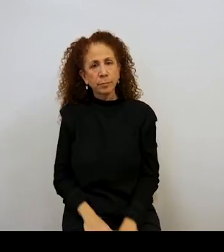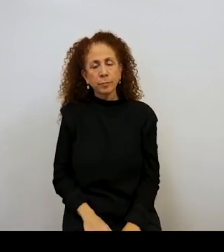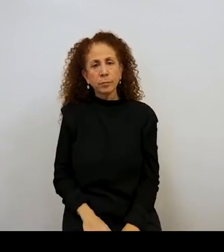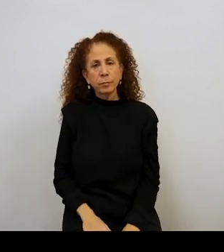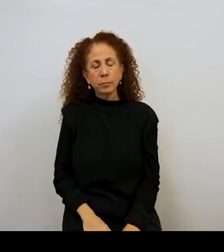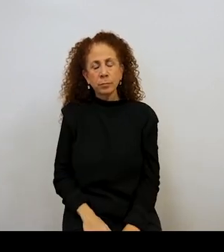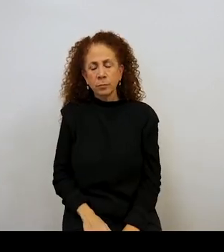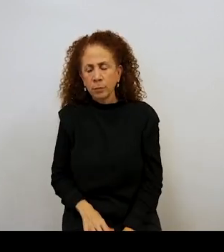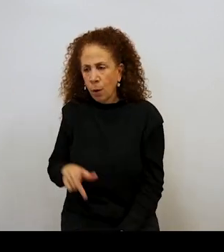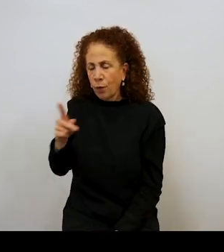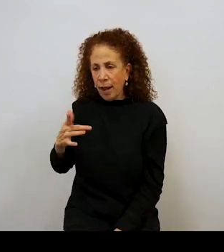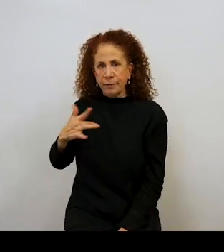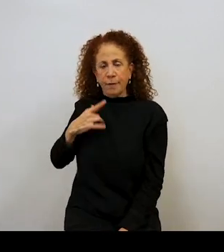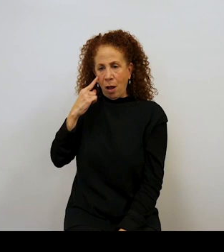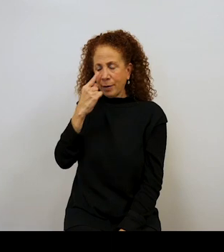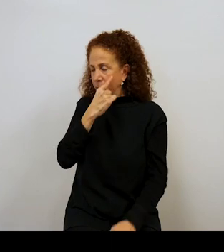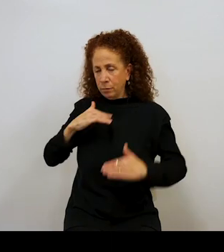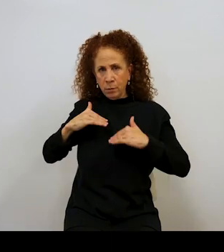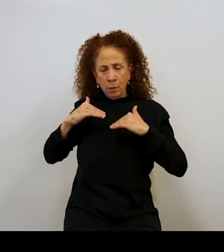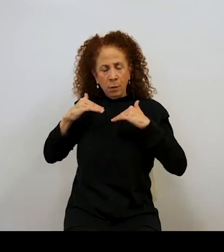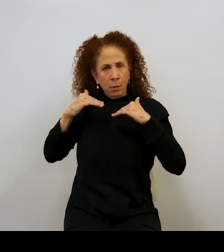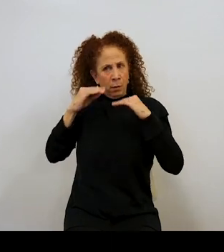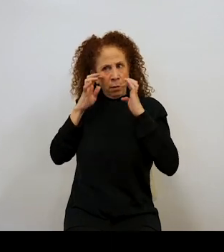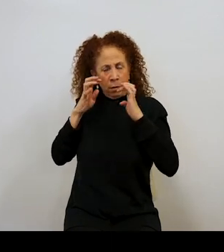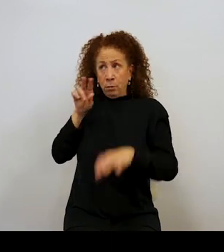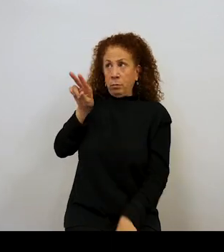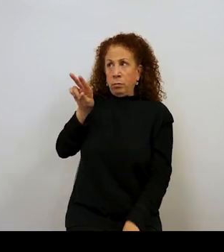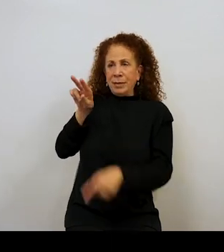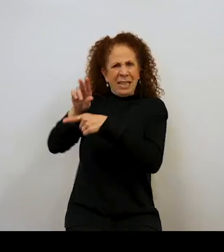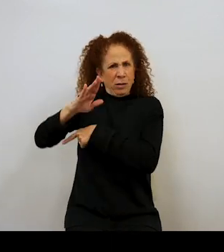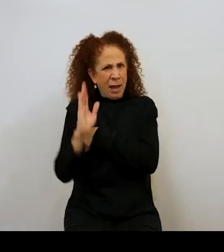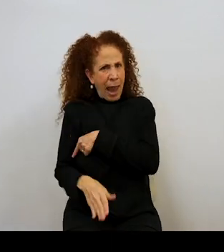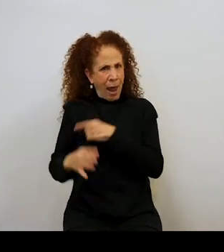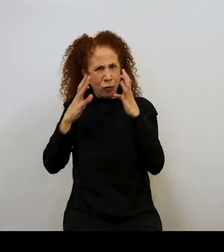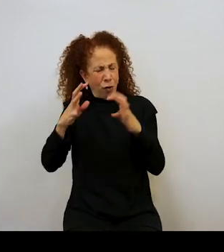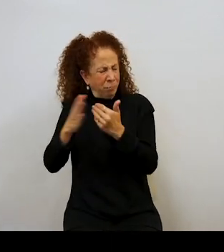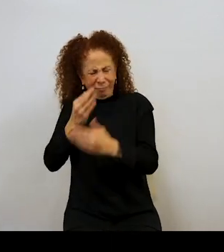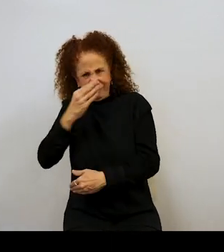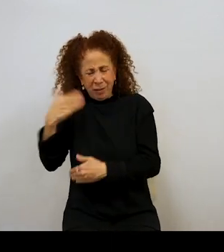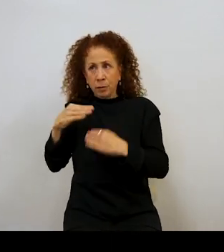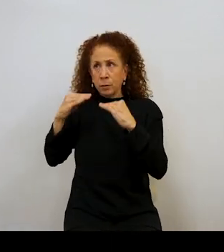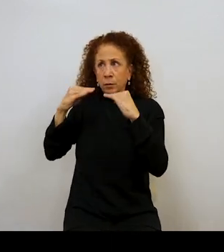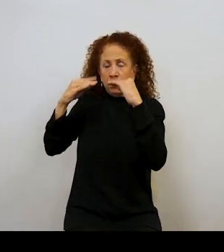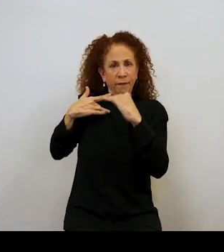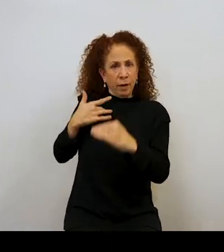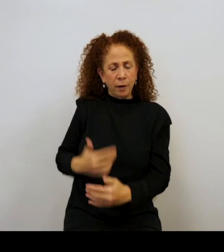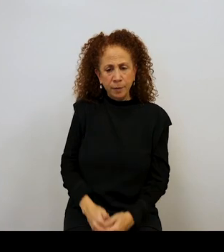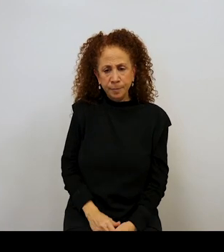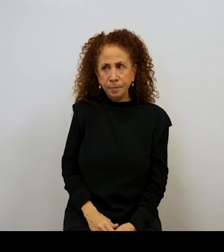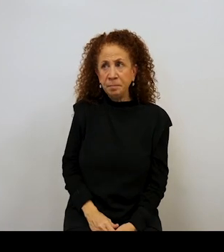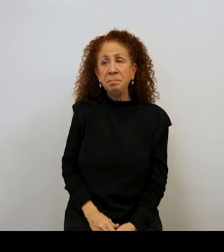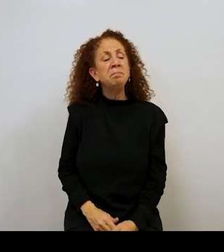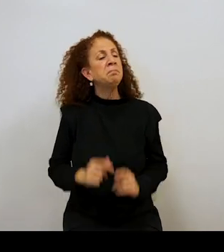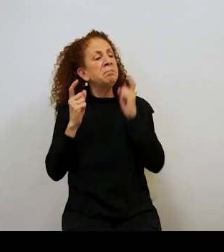Horribly, Pervez felt tears come to his eyes in the company of a man who probably wouldn't cry if you drove a tank over his legs. But the man